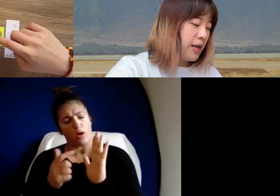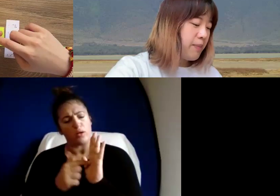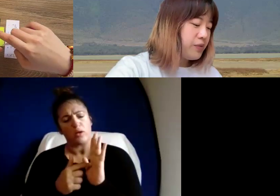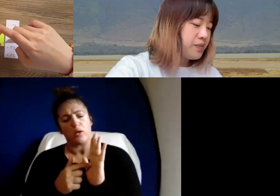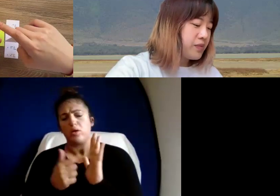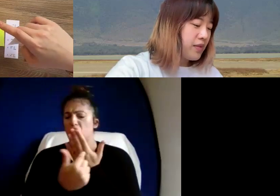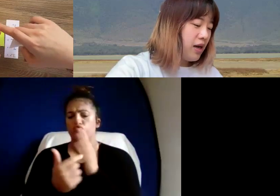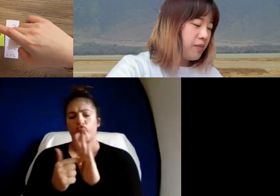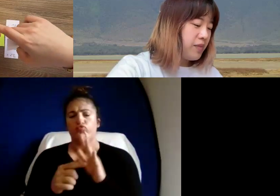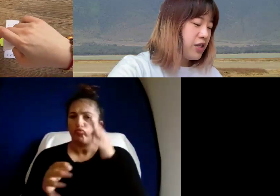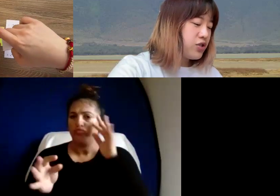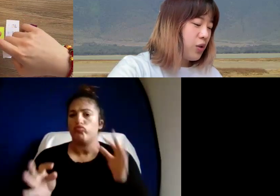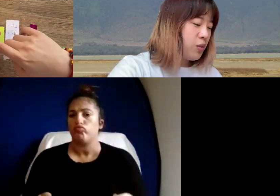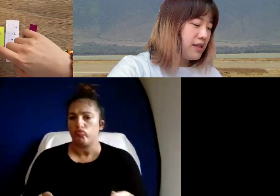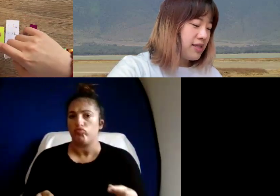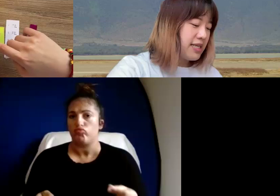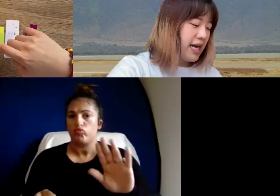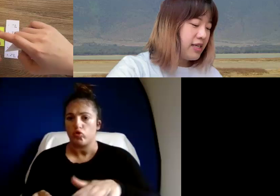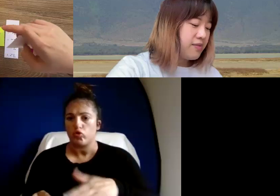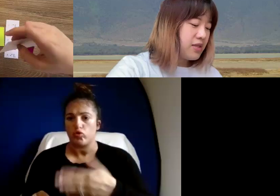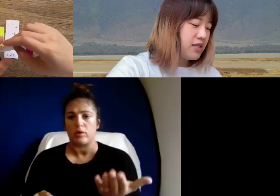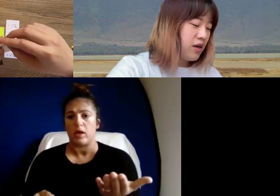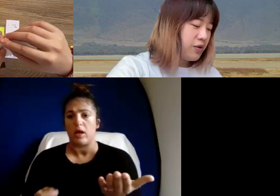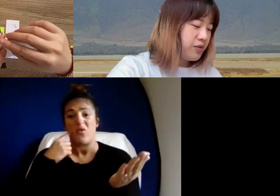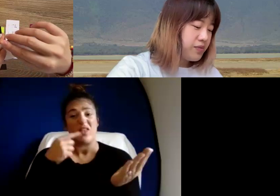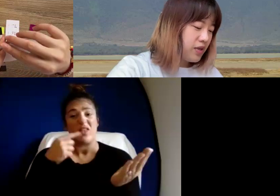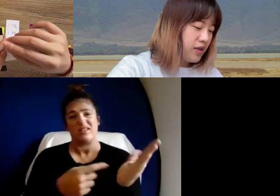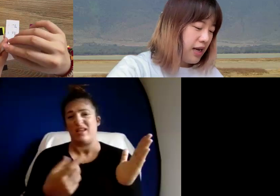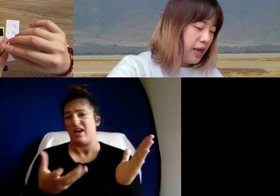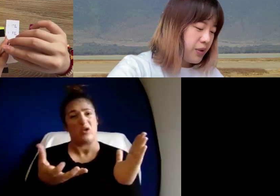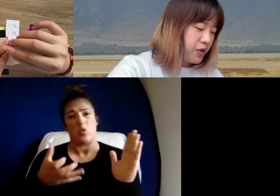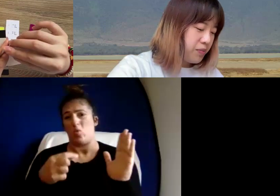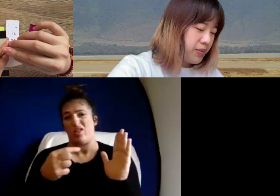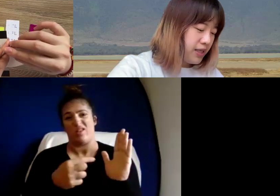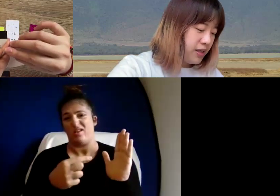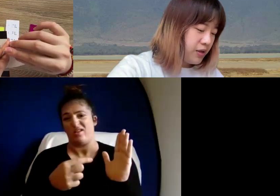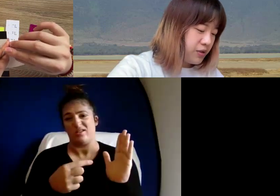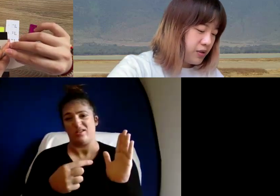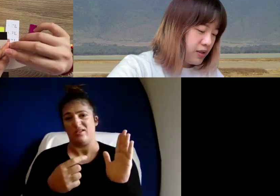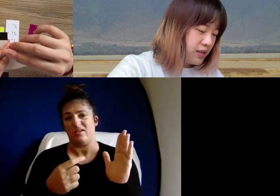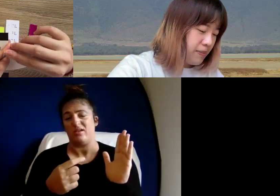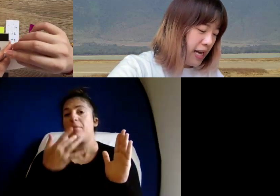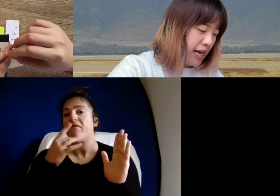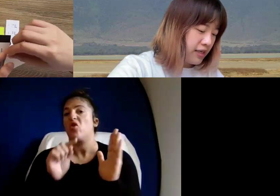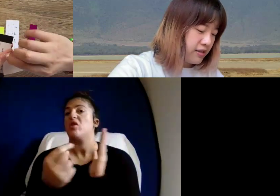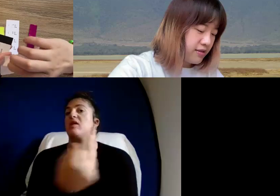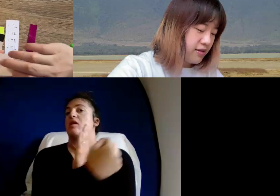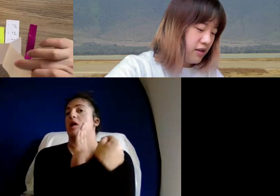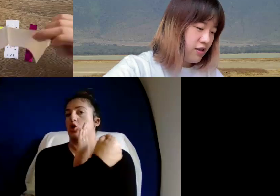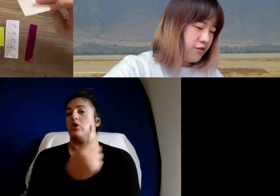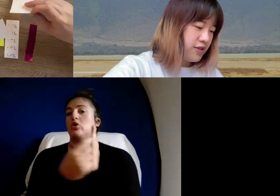for example, I don't want this side, so I will peel the